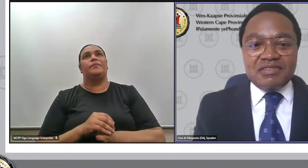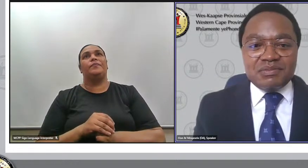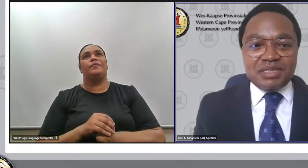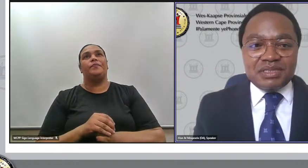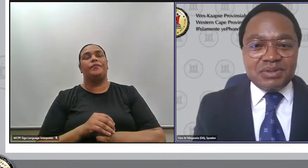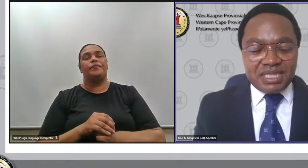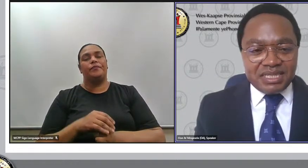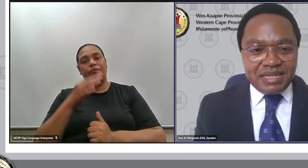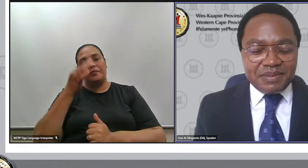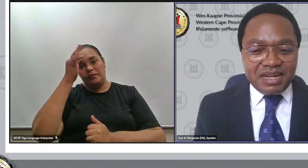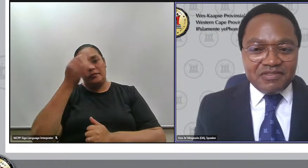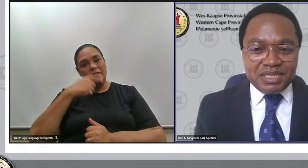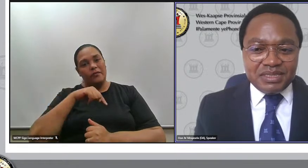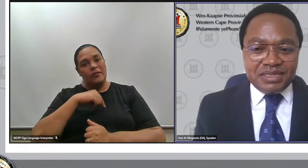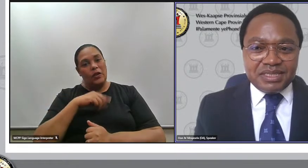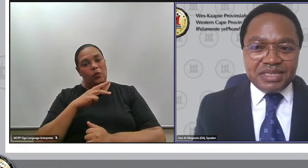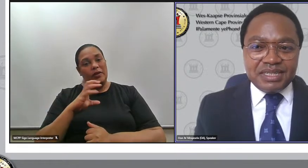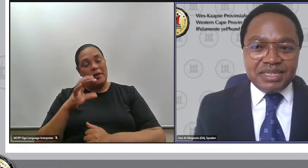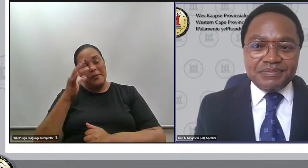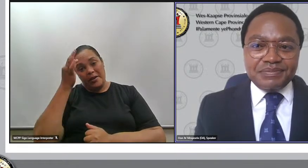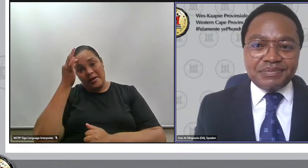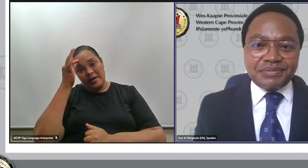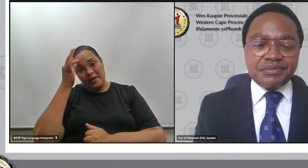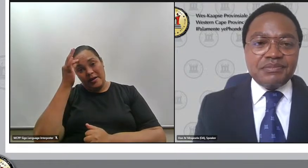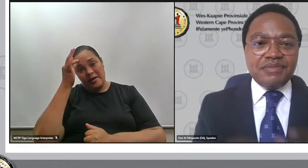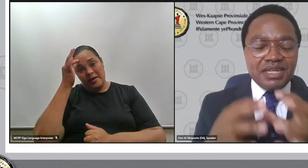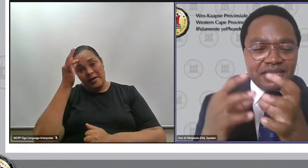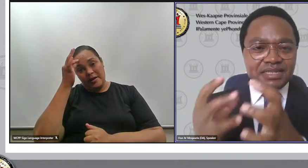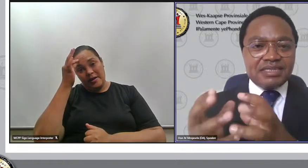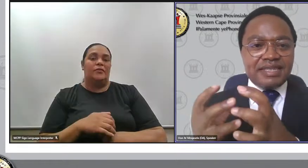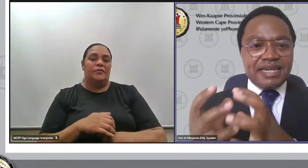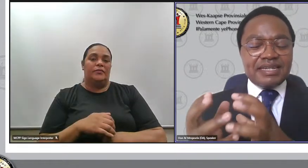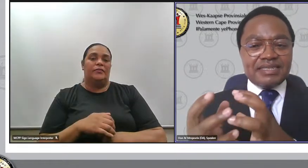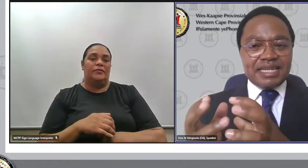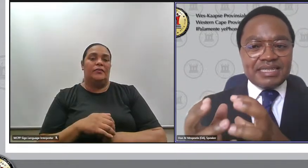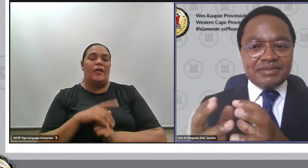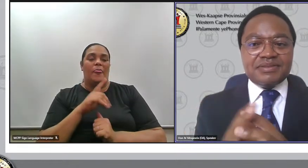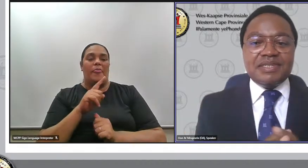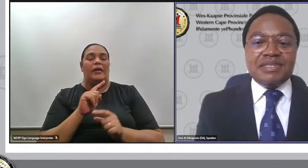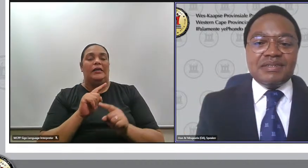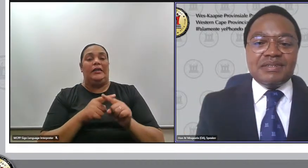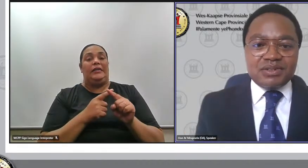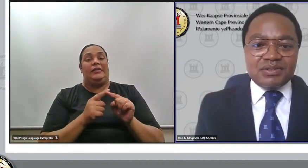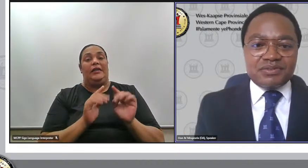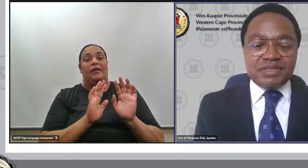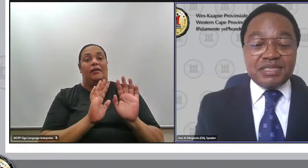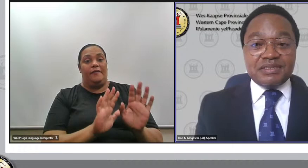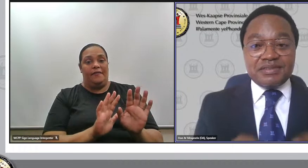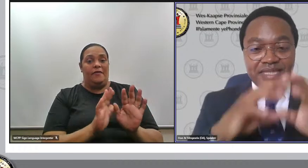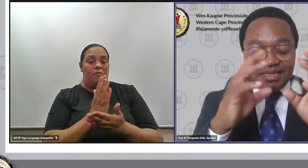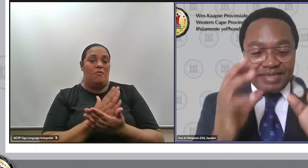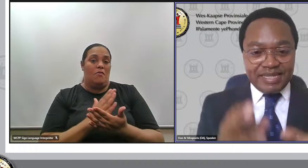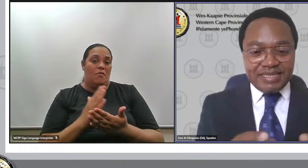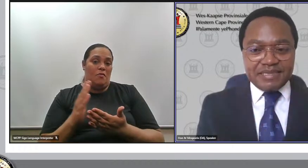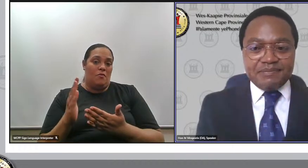Our government, the Western Cape government, and that is the executive part of the state,